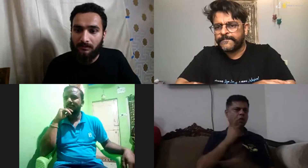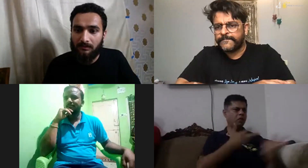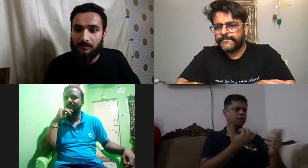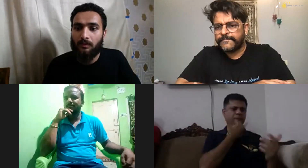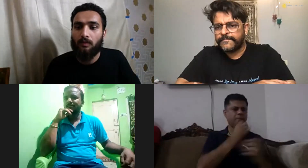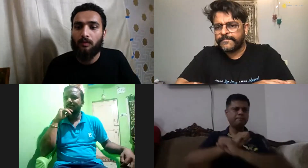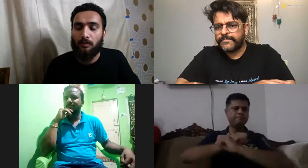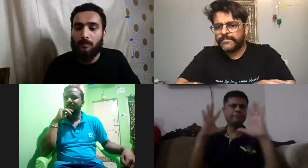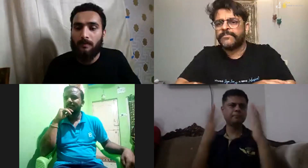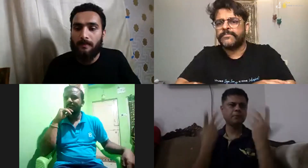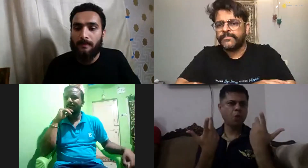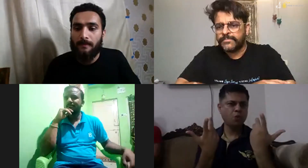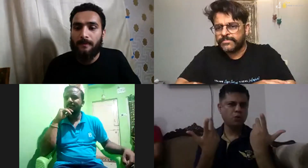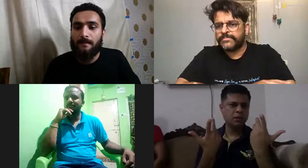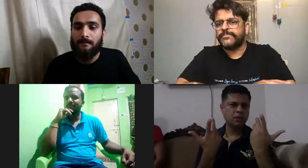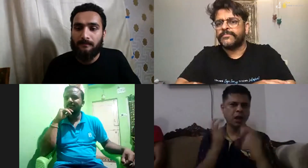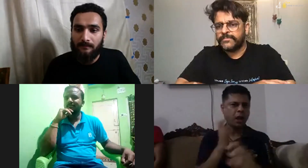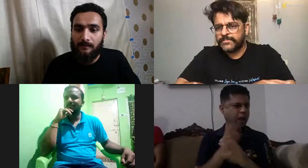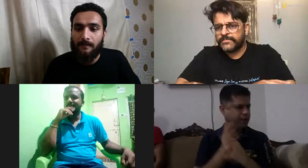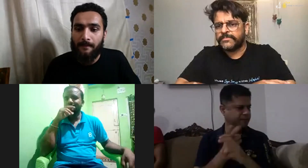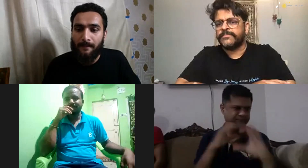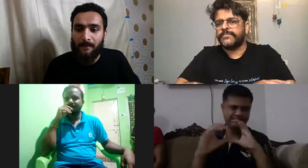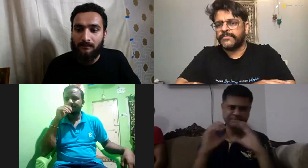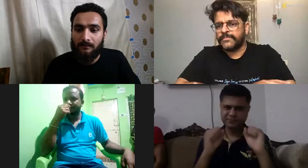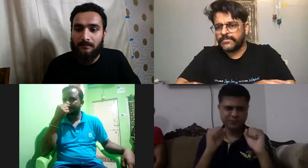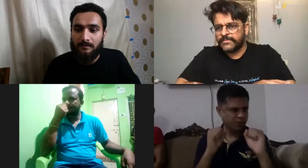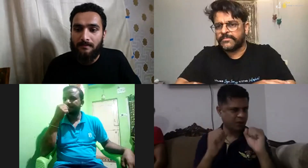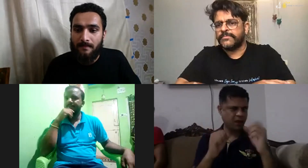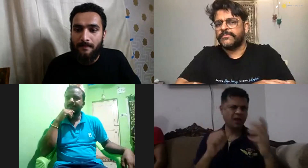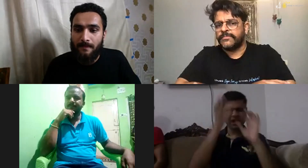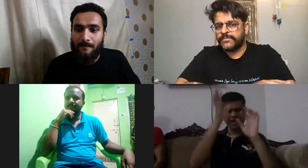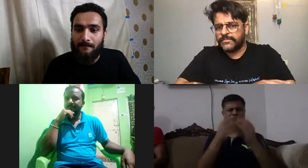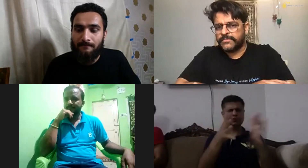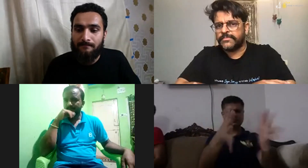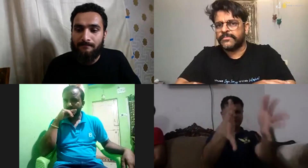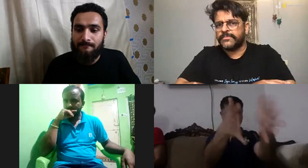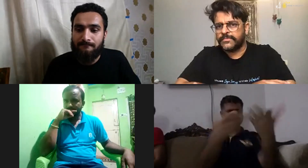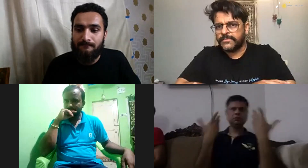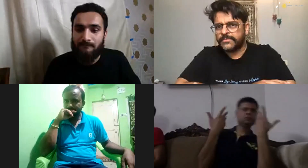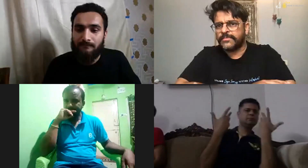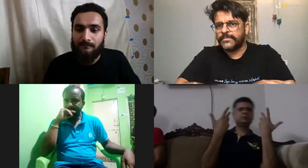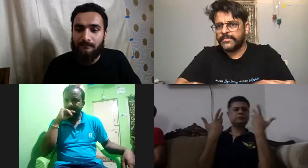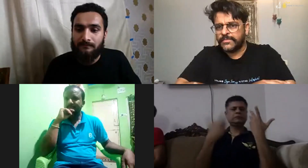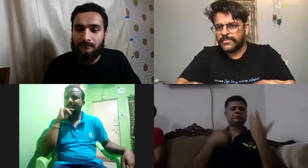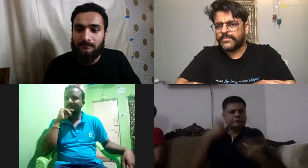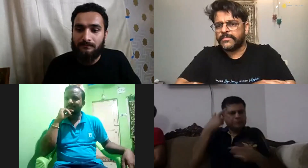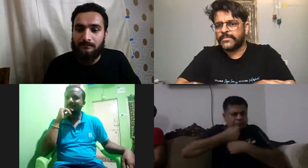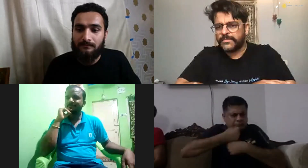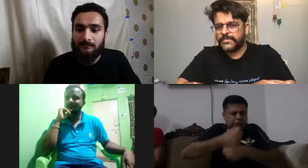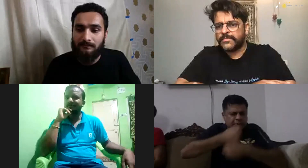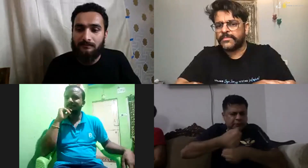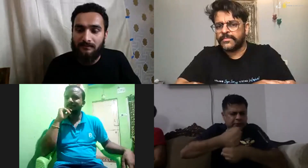Or cooker, when a lot of time cooker blasts happen, so because of the auditory stimulus not